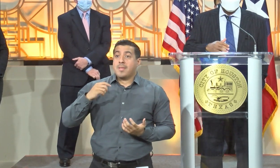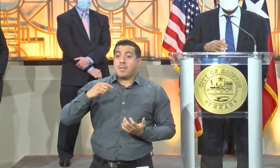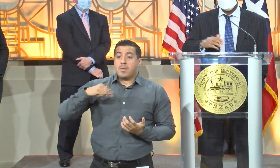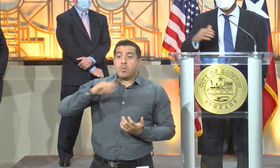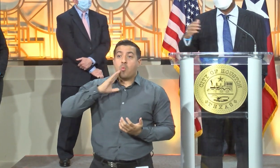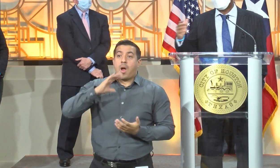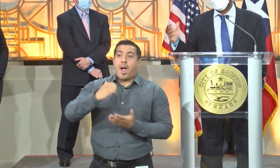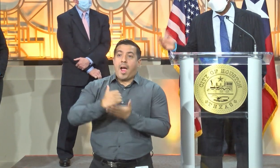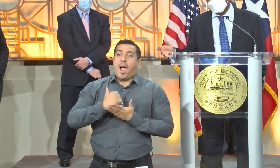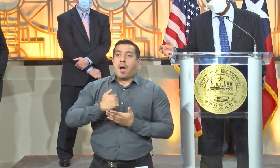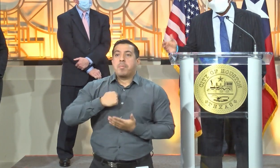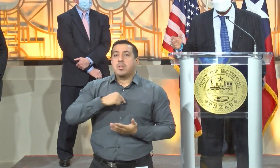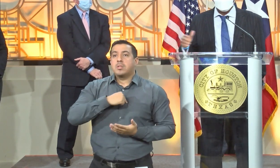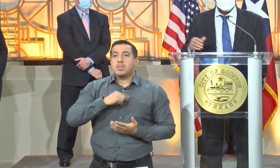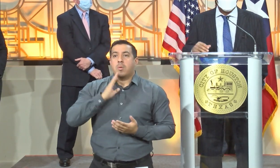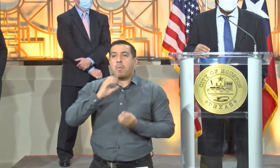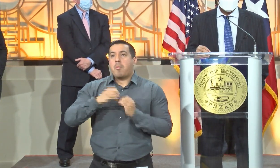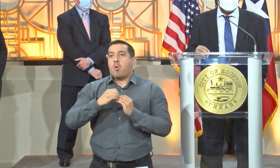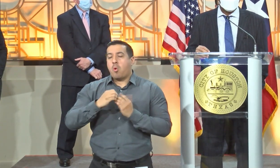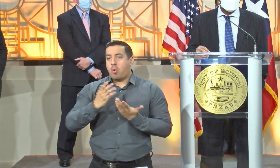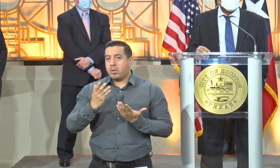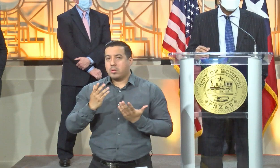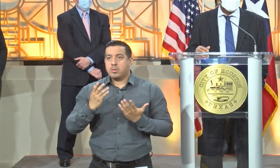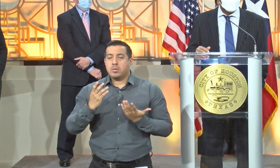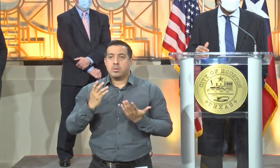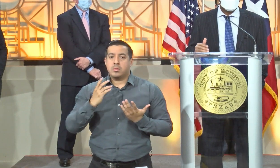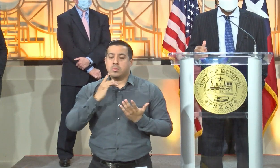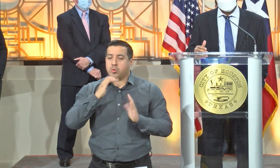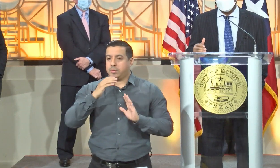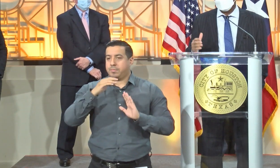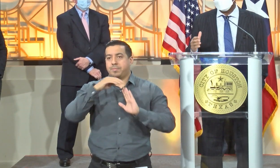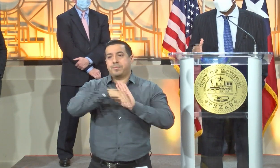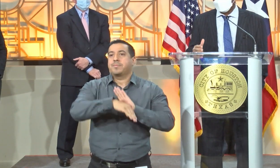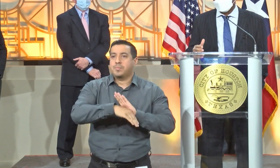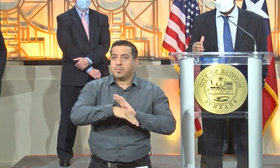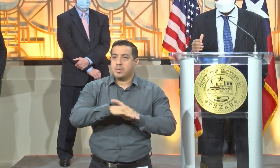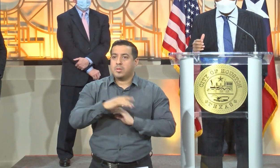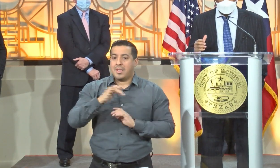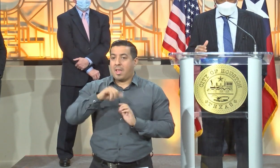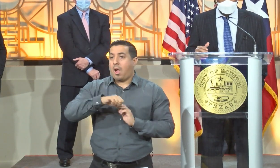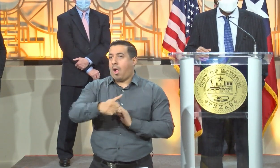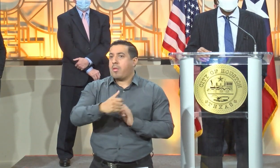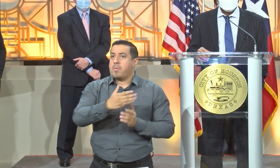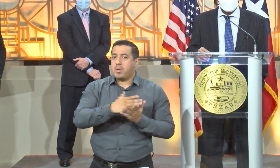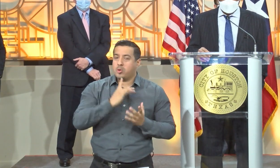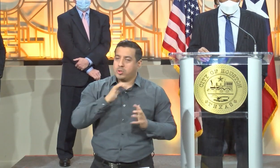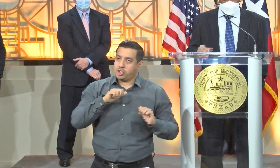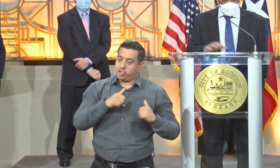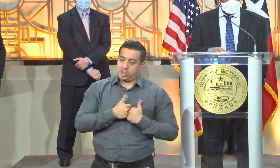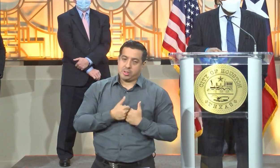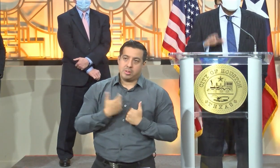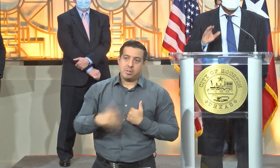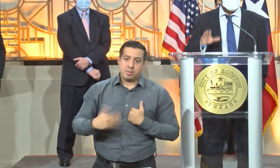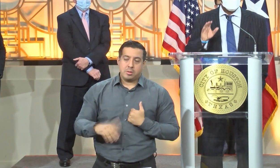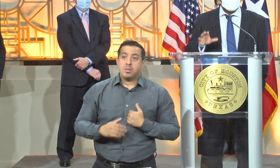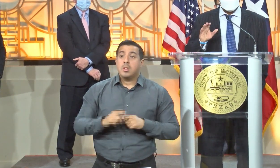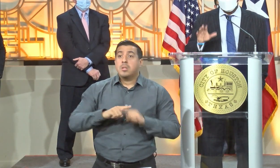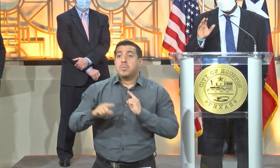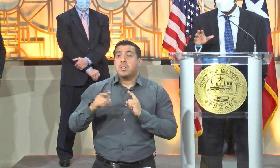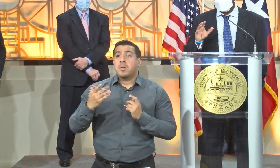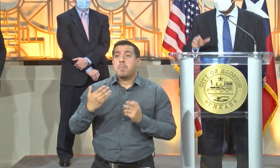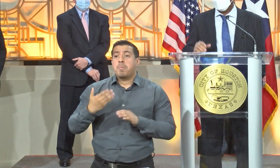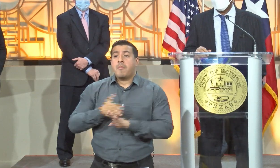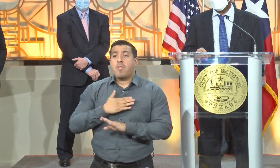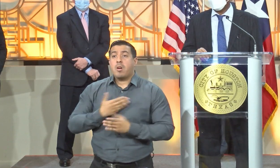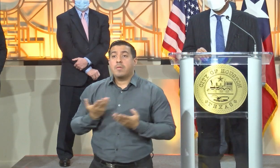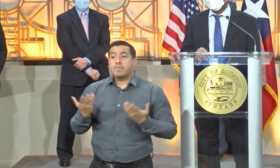to get on the other side of what has been a very, very challenging year. Before I close, I want